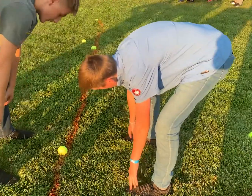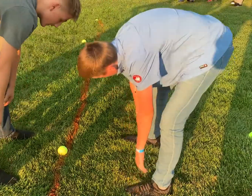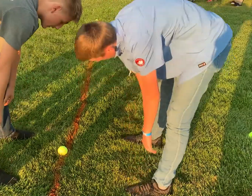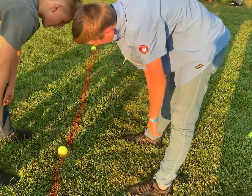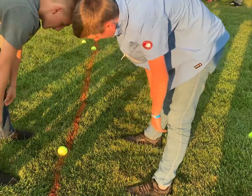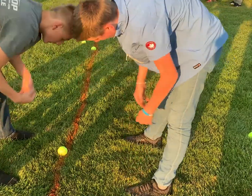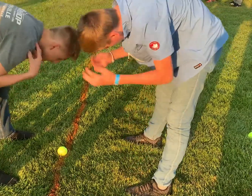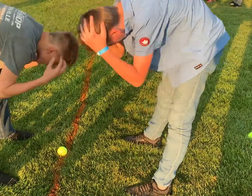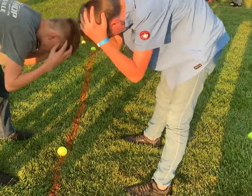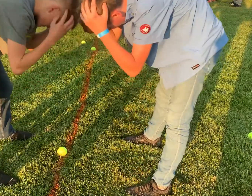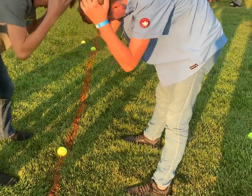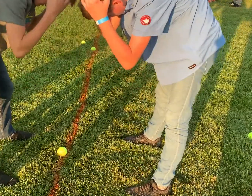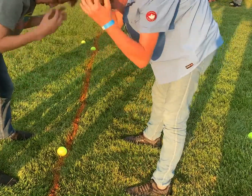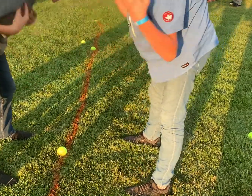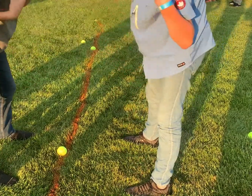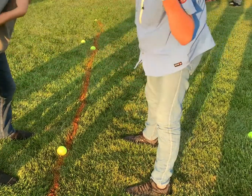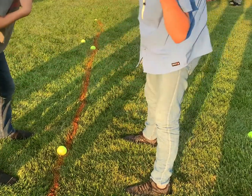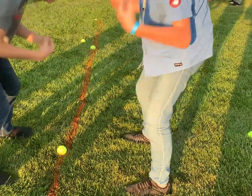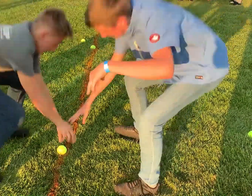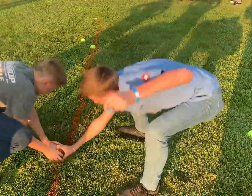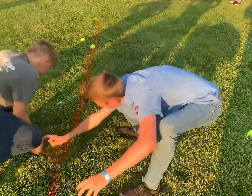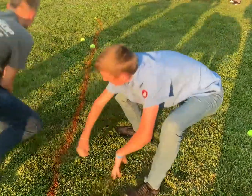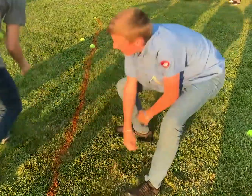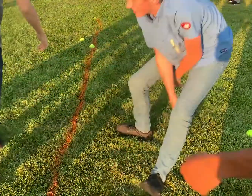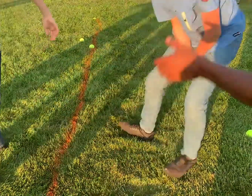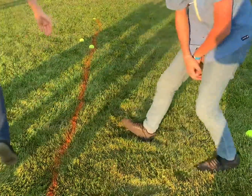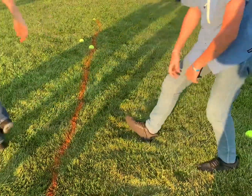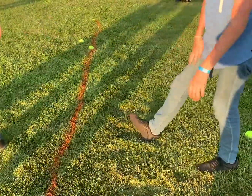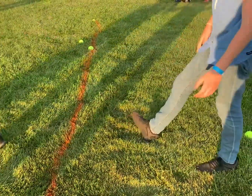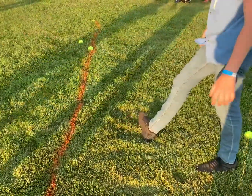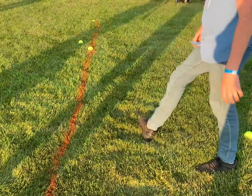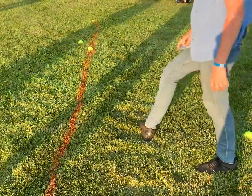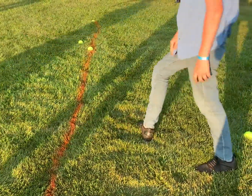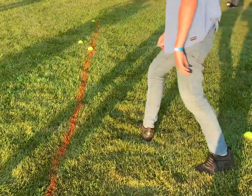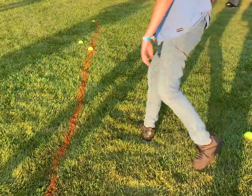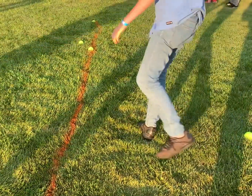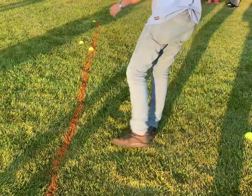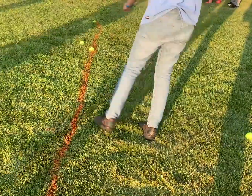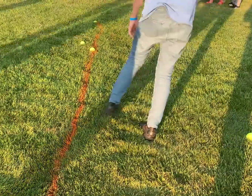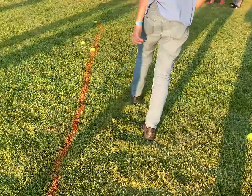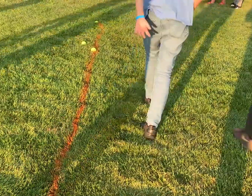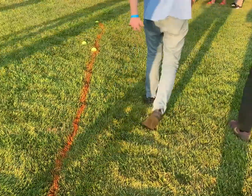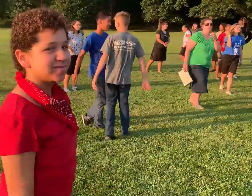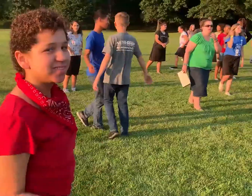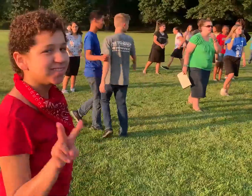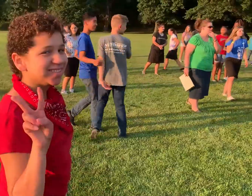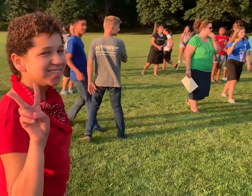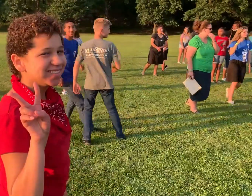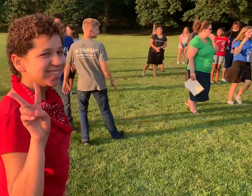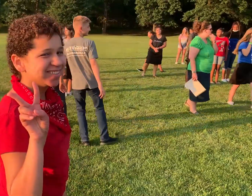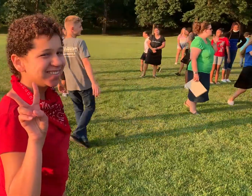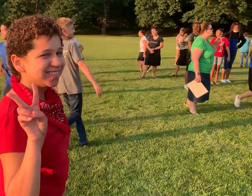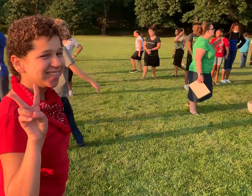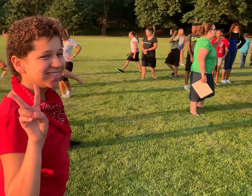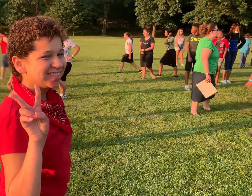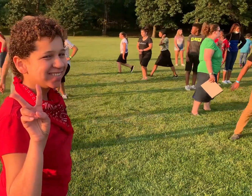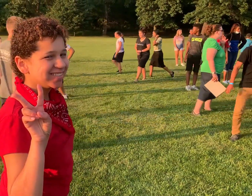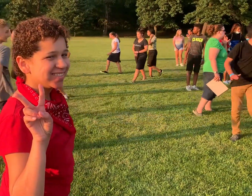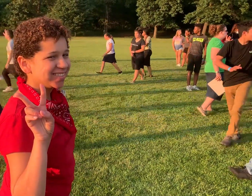Head. Shoulders. Go. All right, we got it. Put the ball right over there. Then everybody be right back